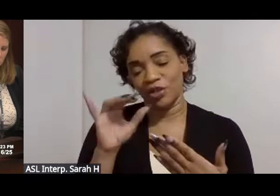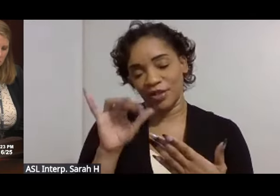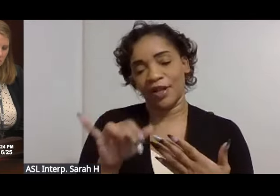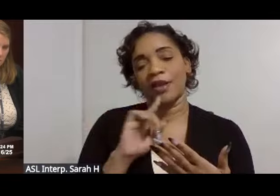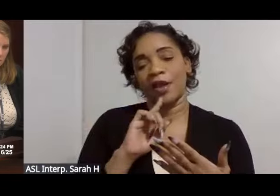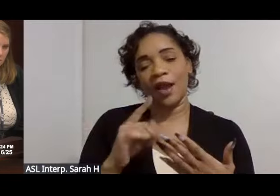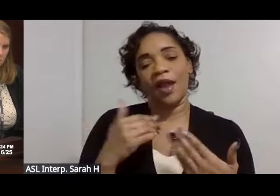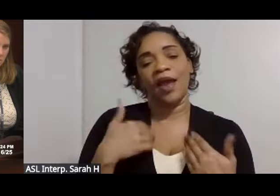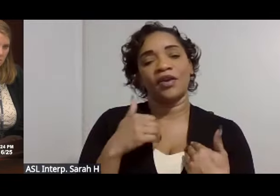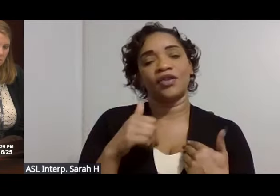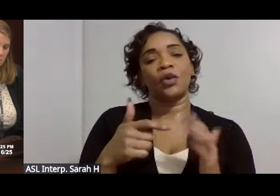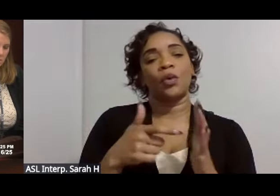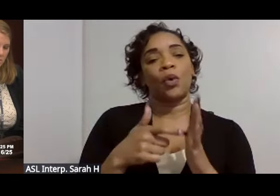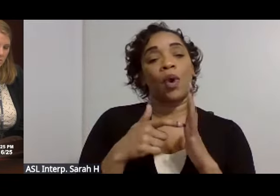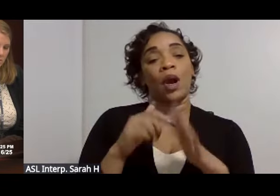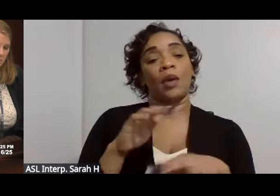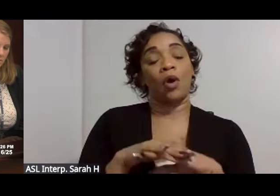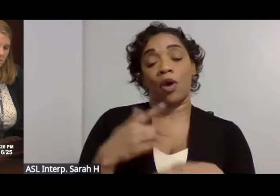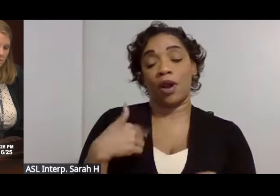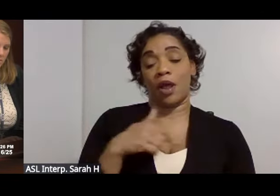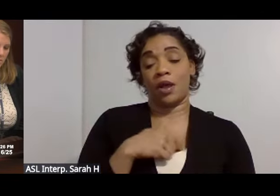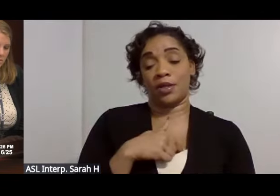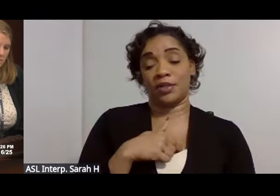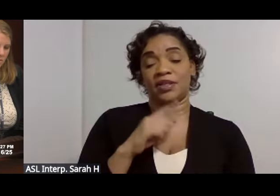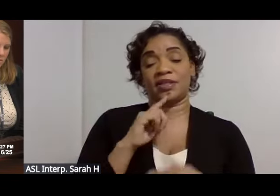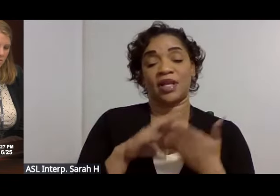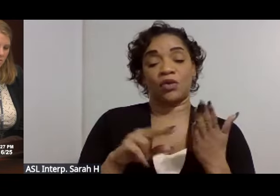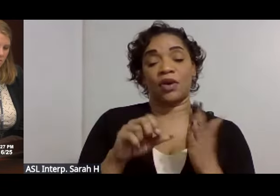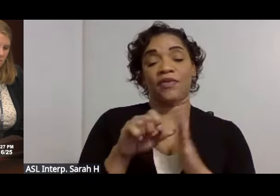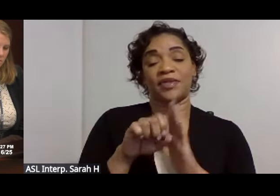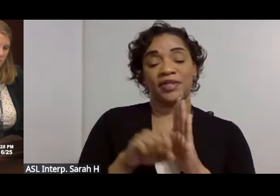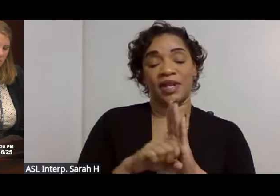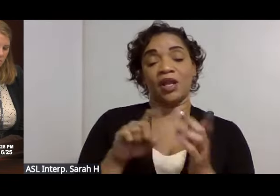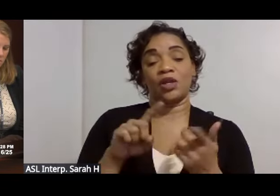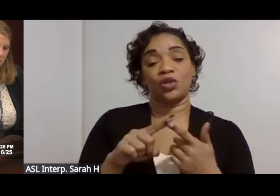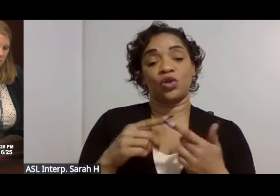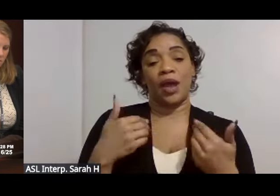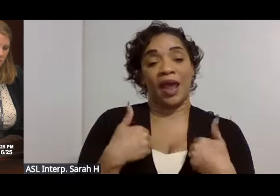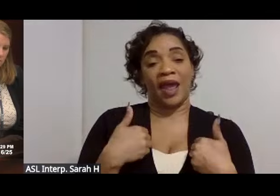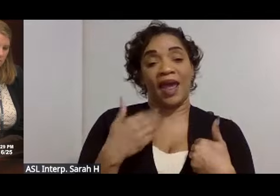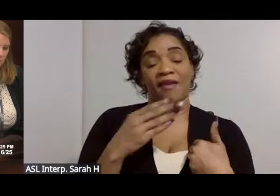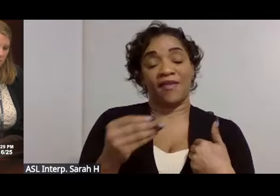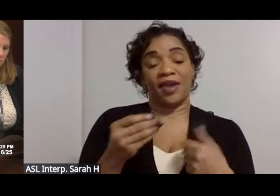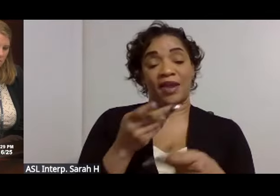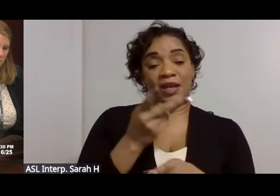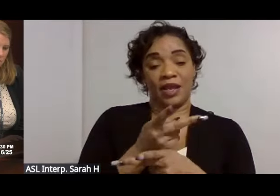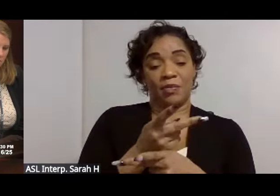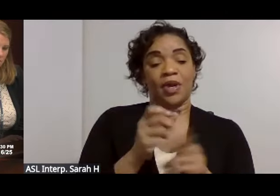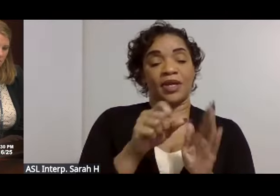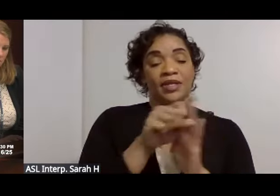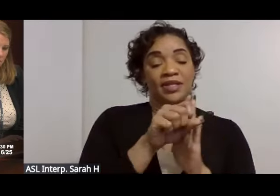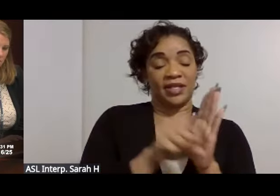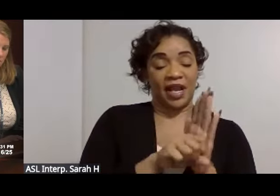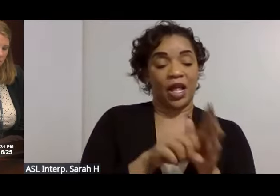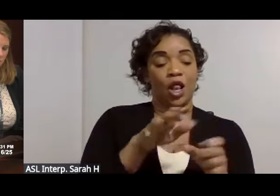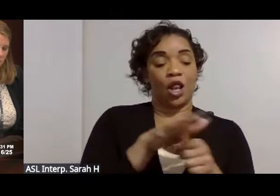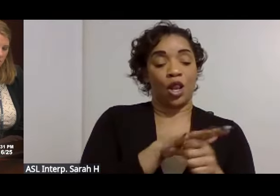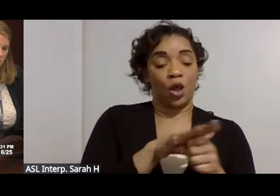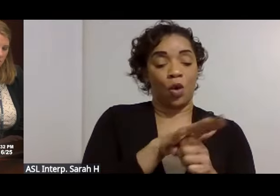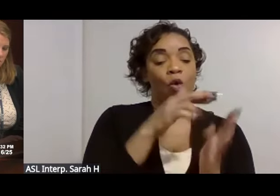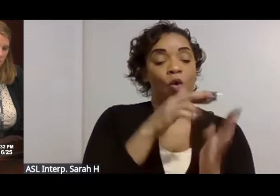requirement on us, on the Secretary of State, to have and maintain a state and local registration list